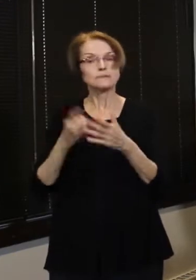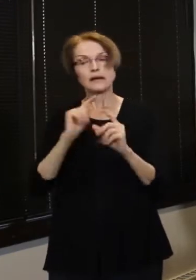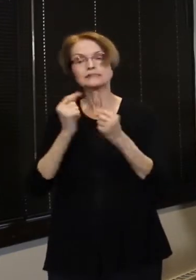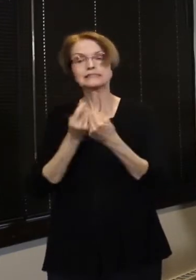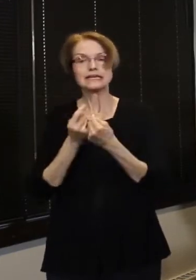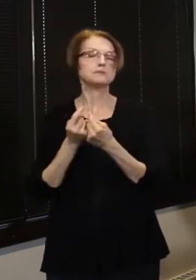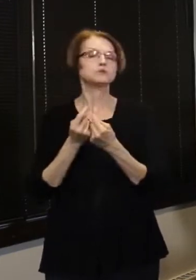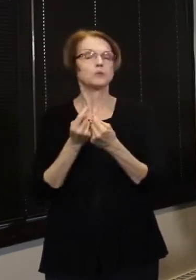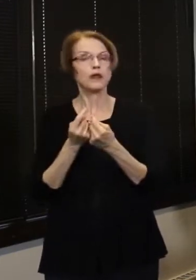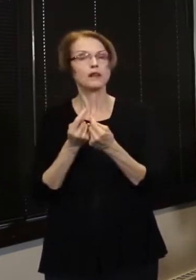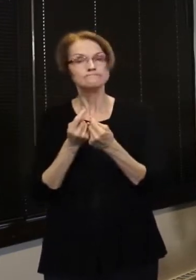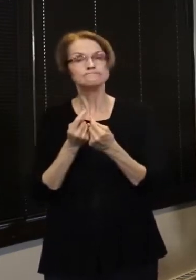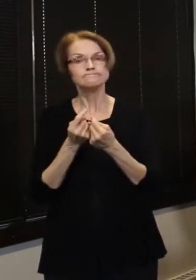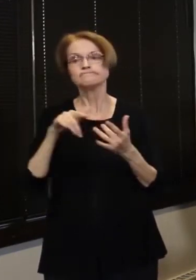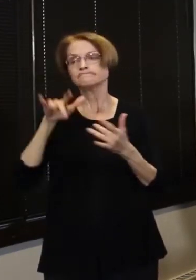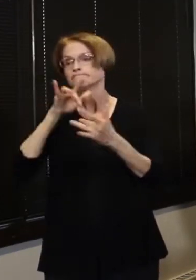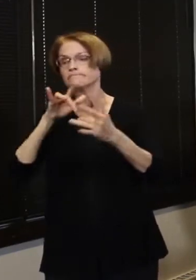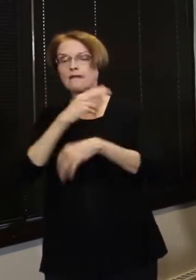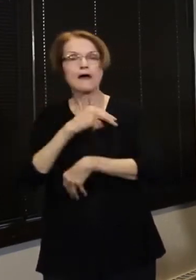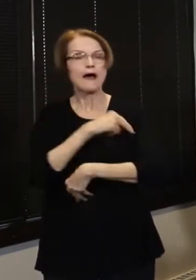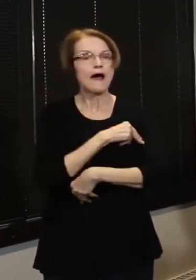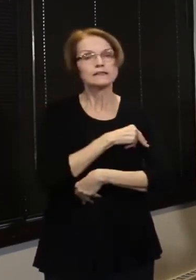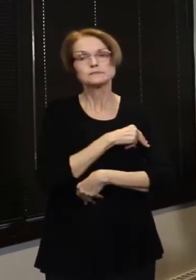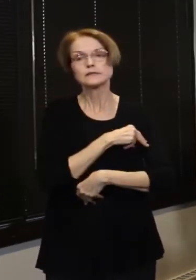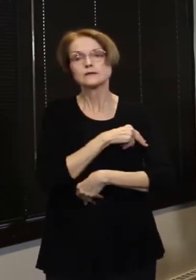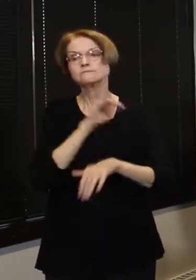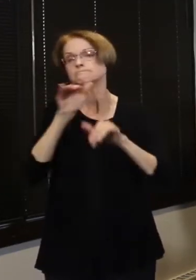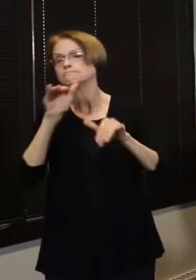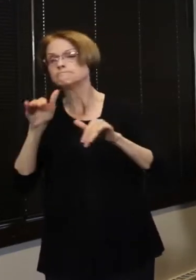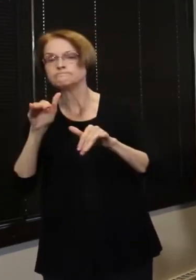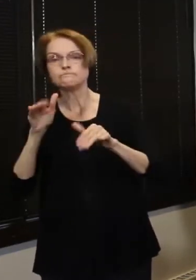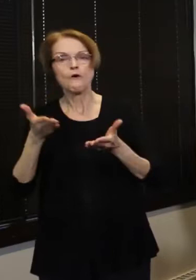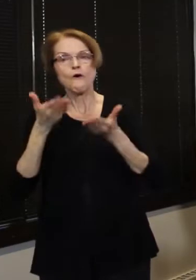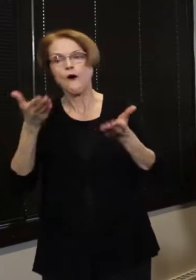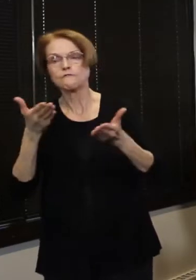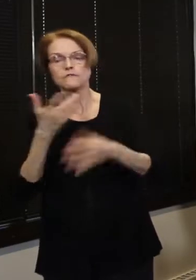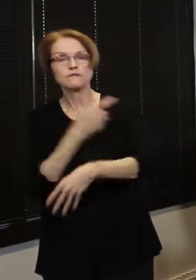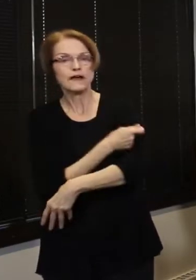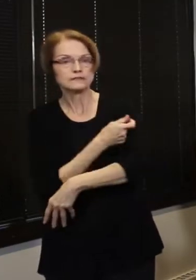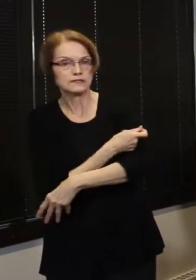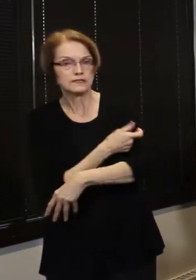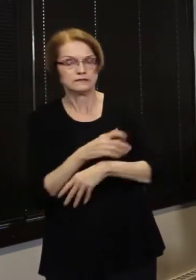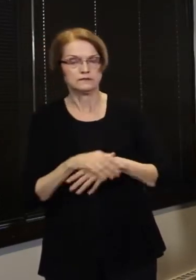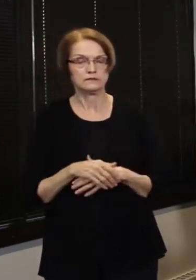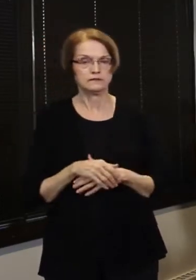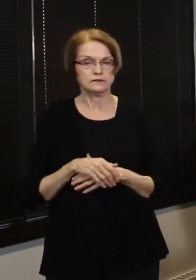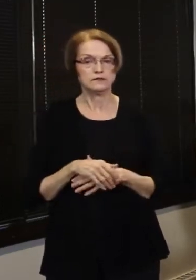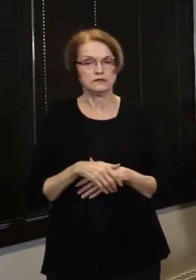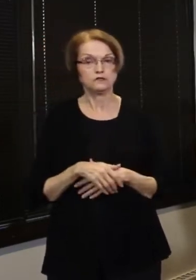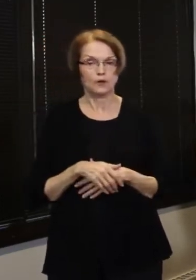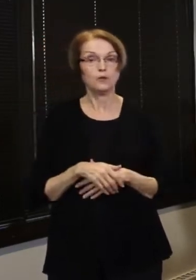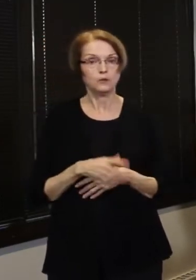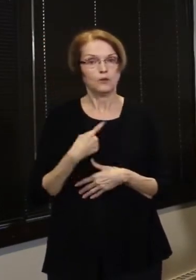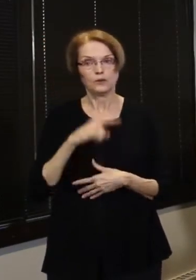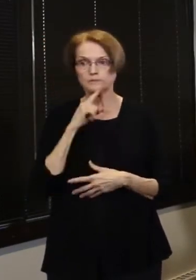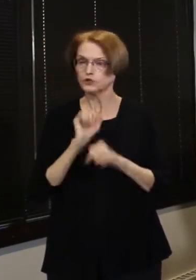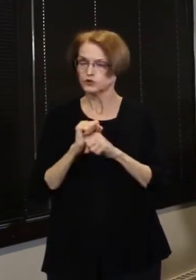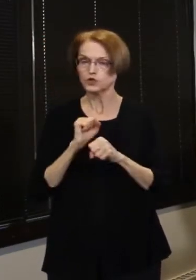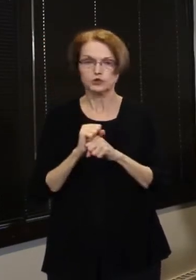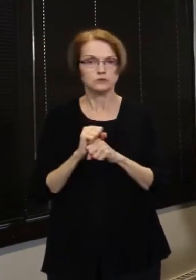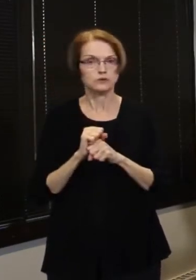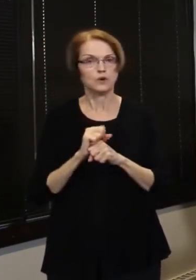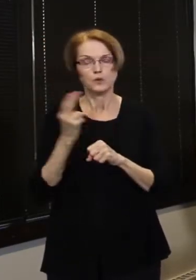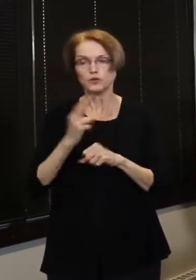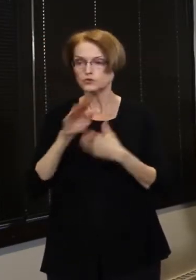offer vaccine to people who didn't have a chance to sign up. And so we make sure that we use all of the vaccine. None of it goes to